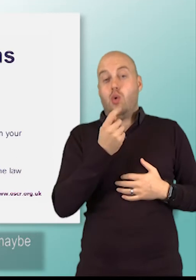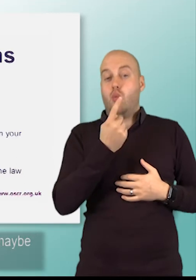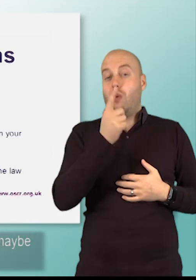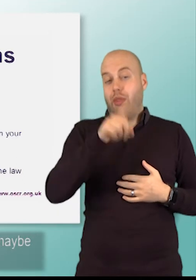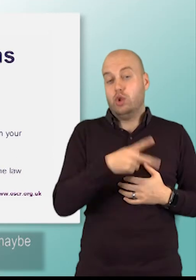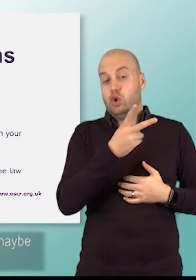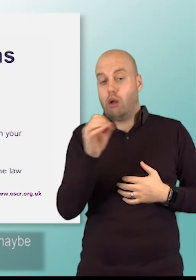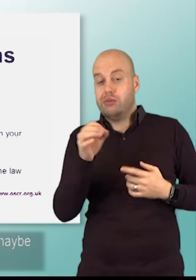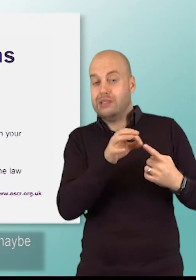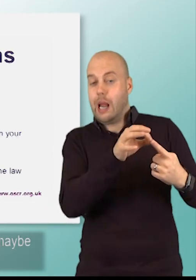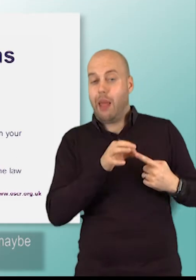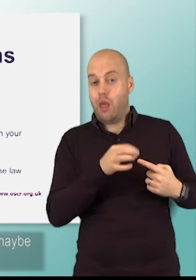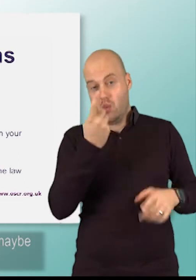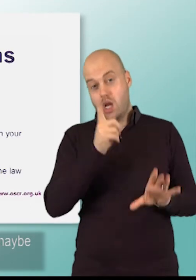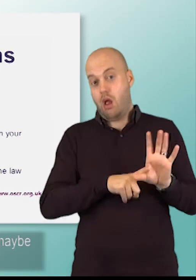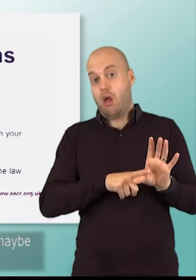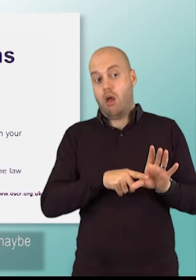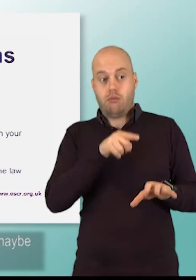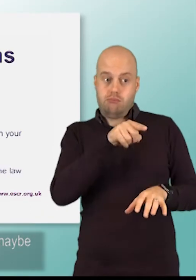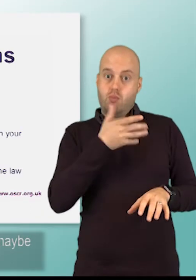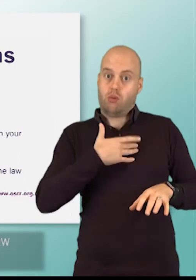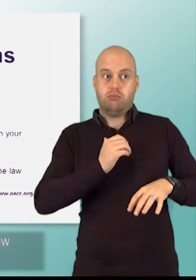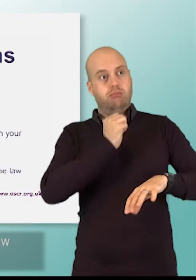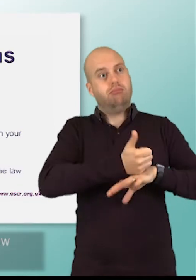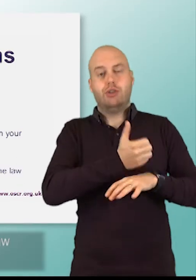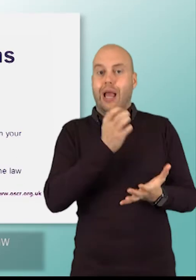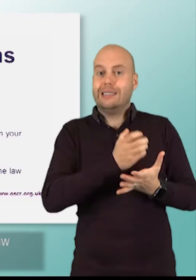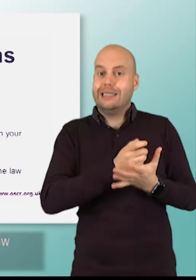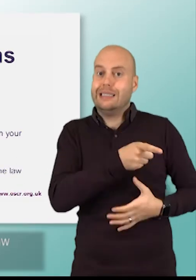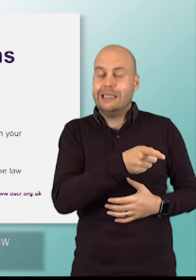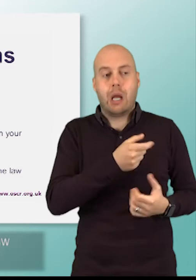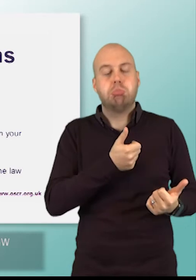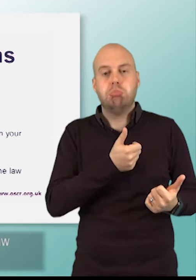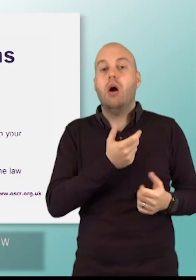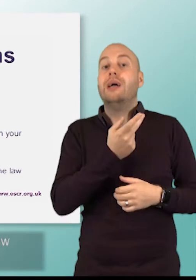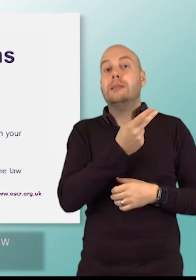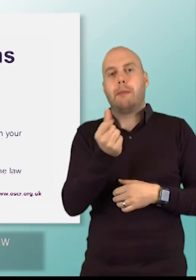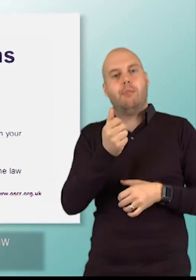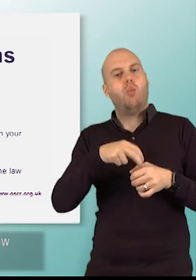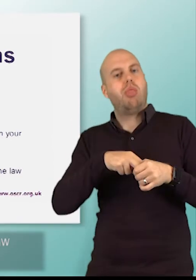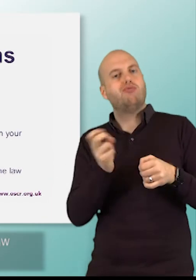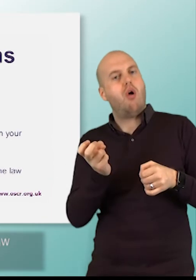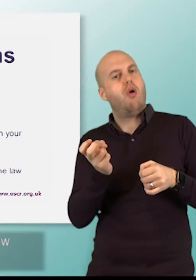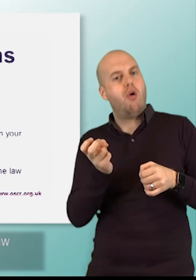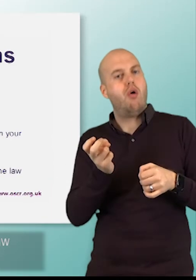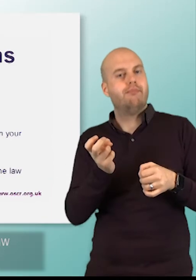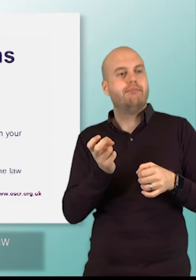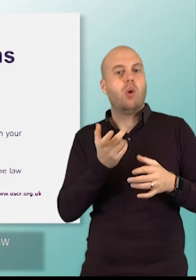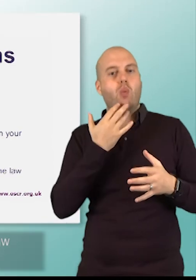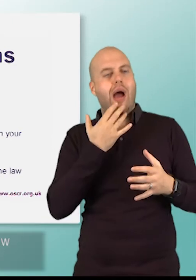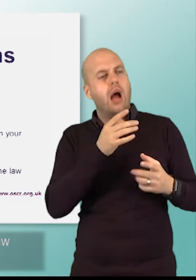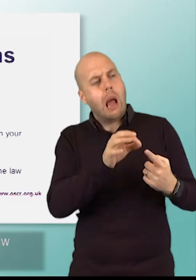maybe 1,200 applications a year from people who think they would like to be a charity. Some people